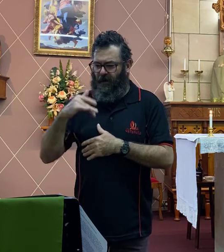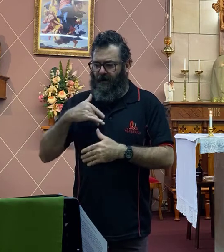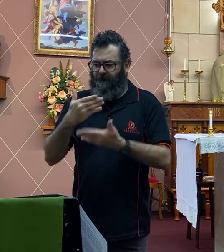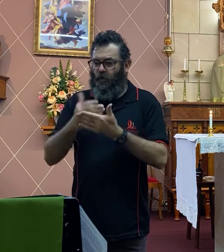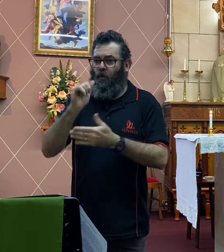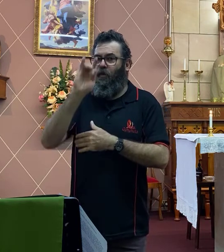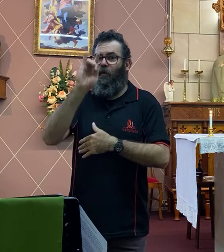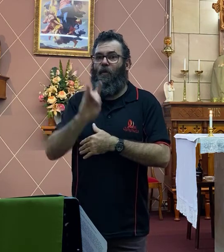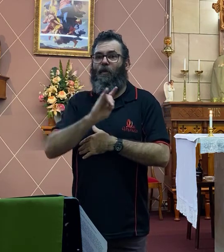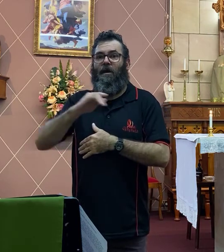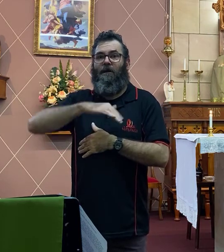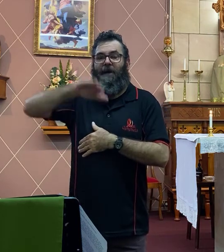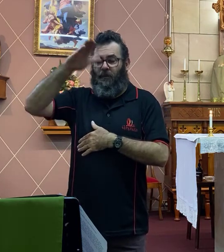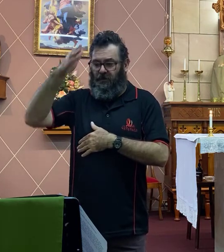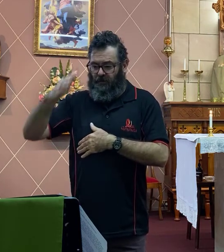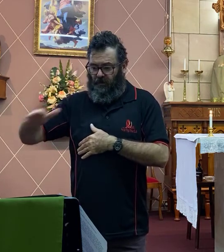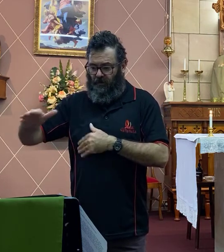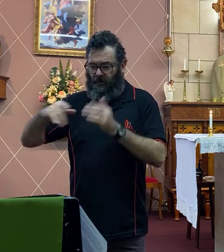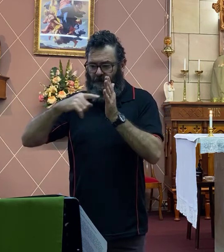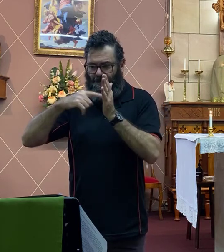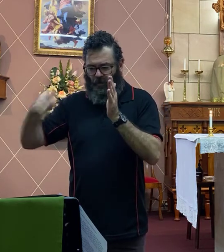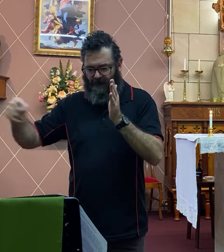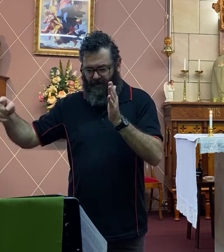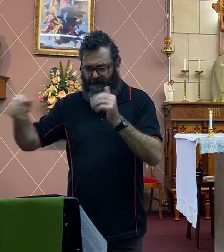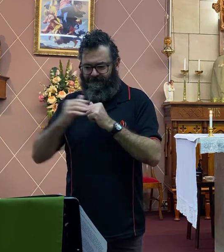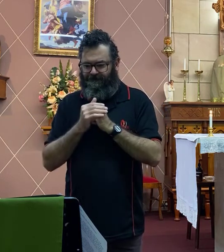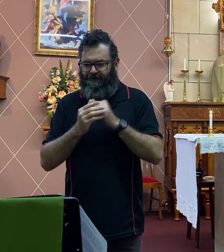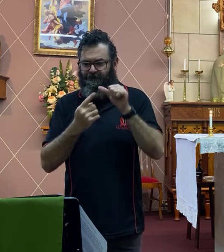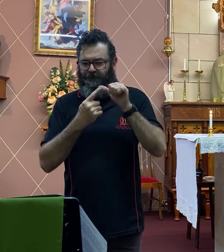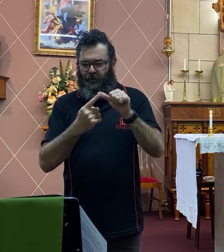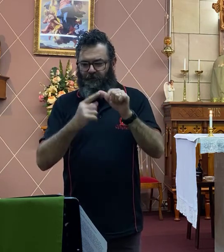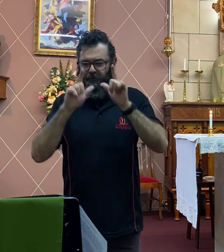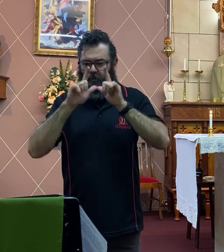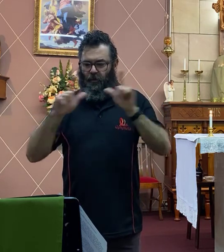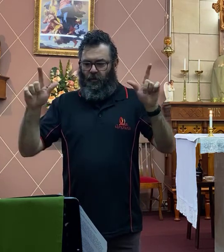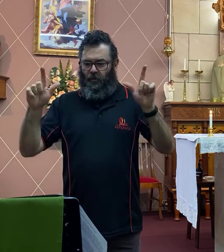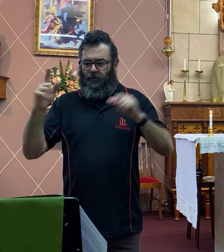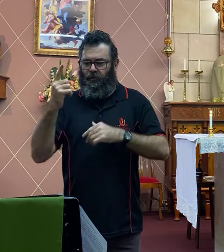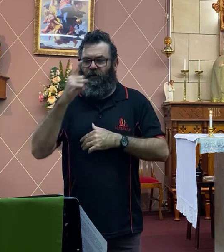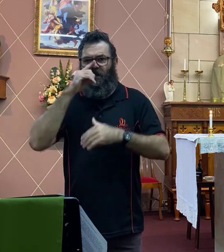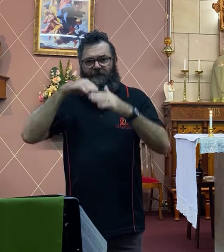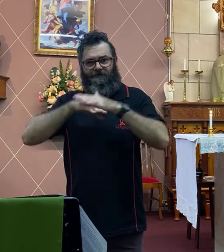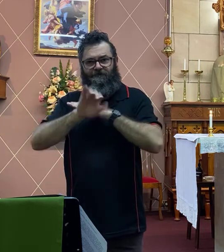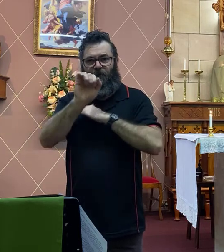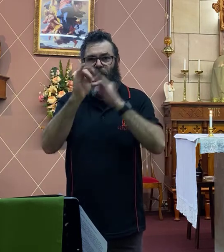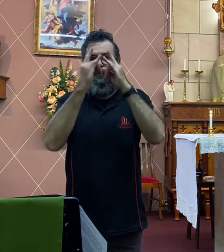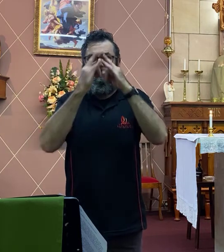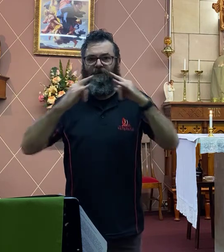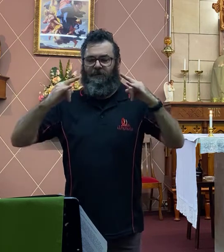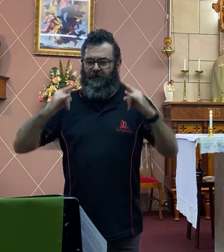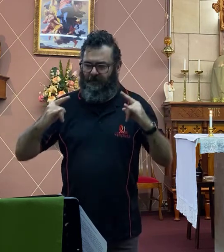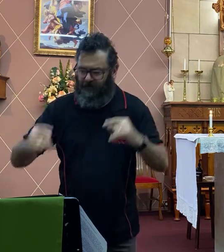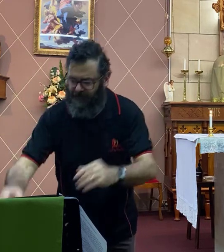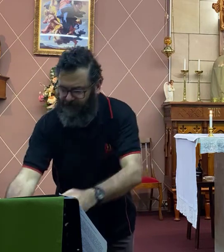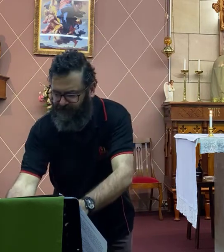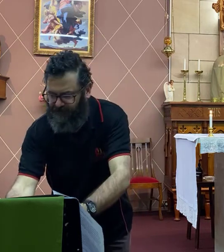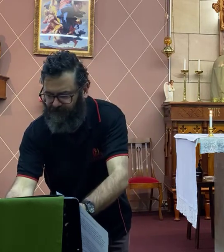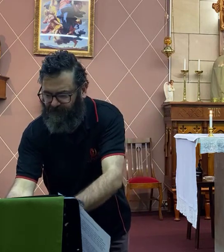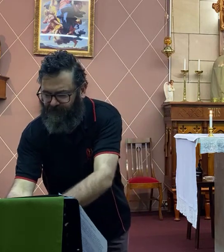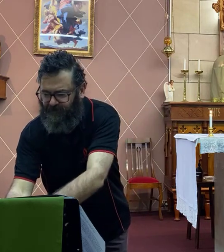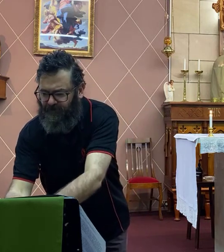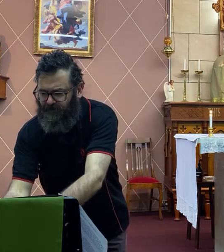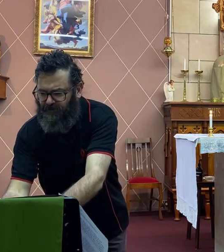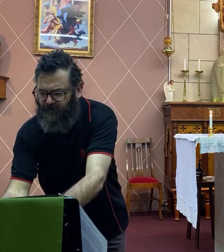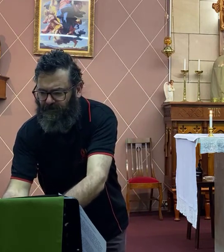That person can live on your holy mountain forever. Response, Lord, who can go into your